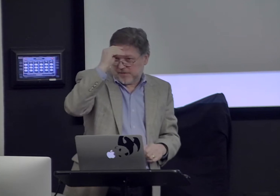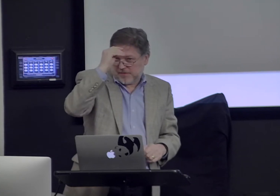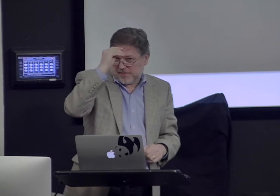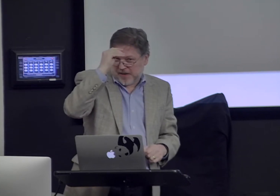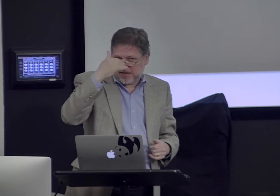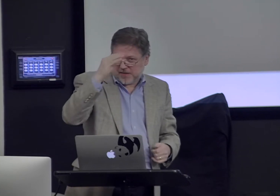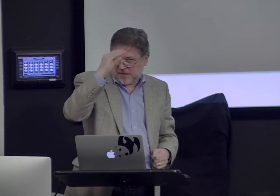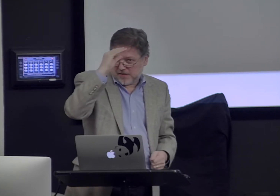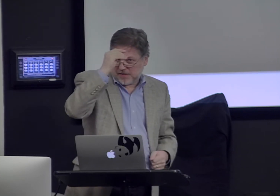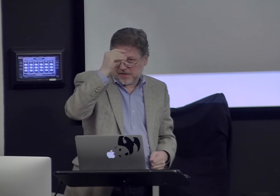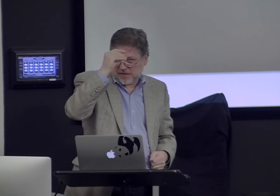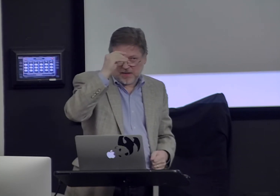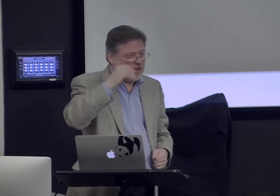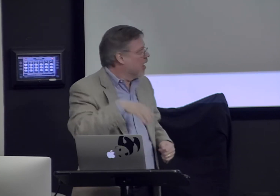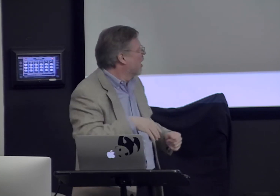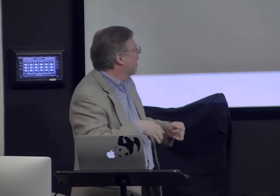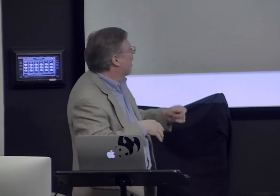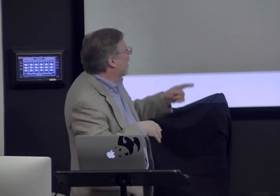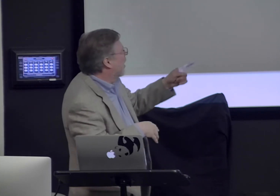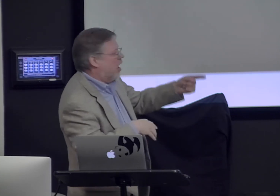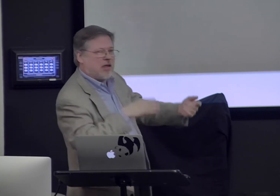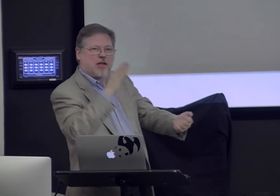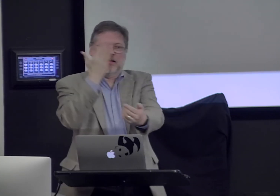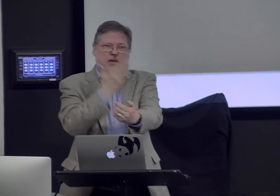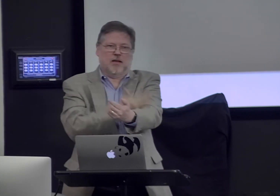in 1964. I'll reenact the form for you here.